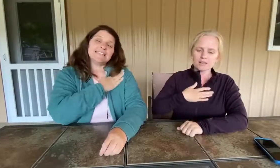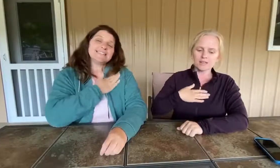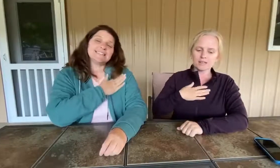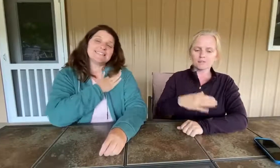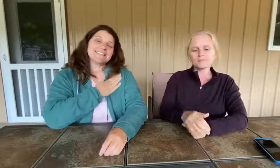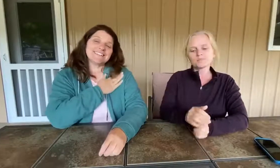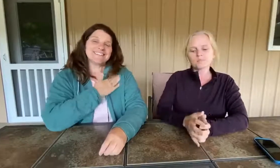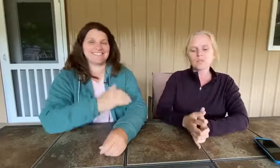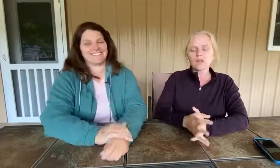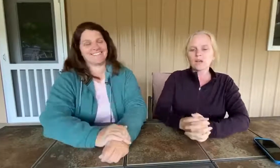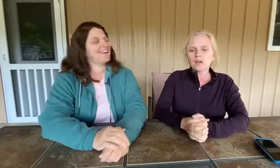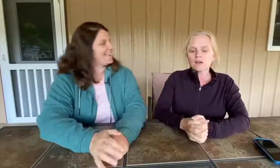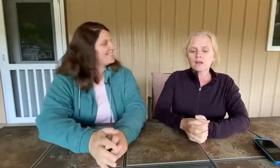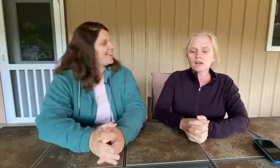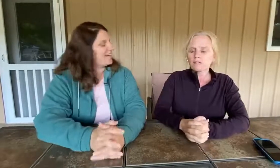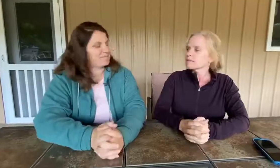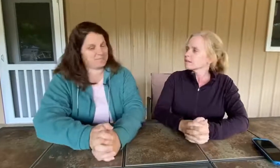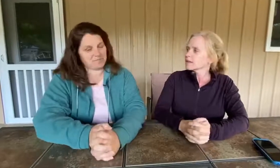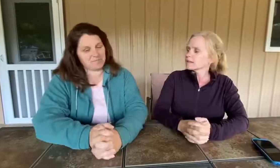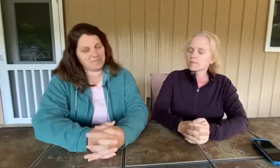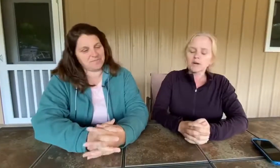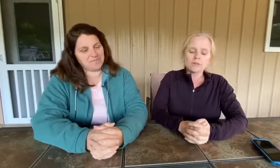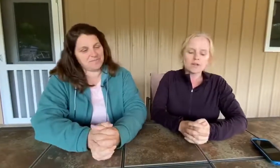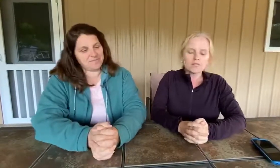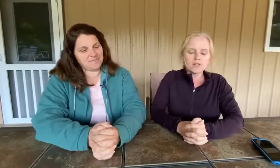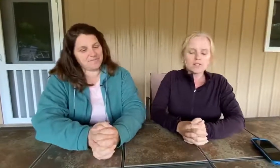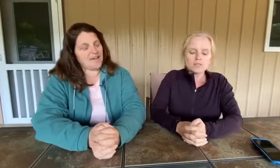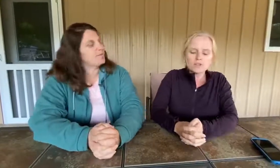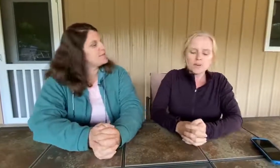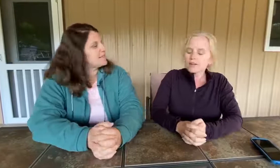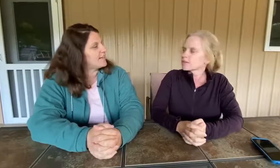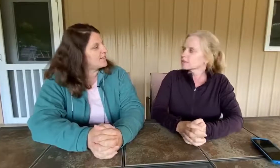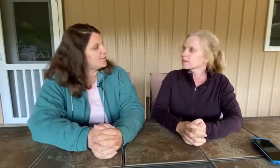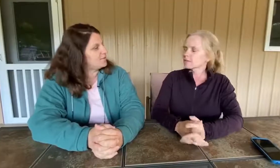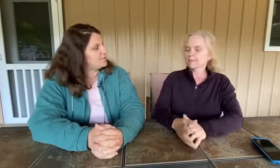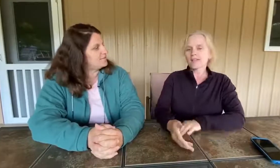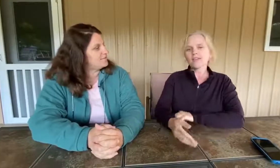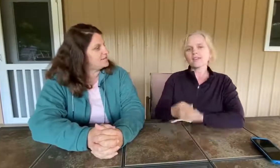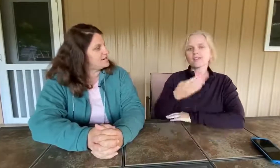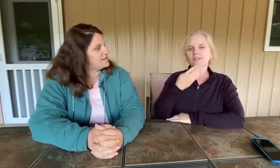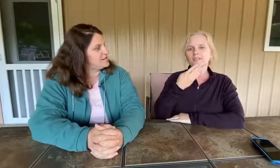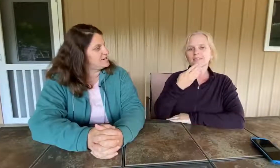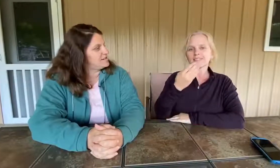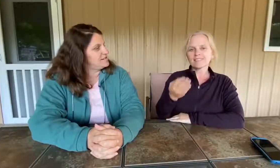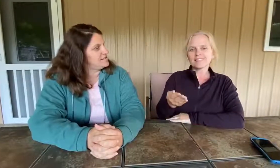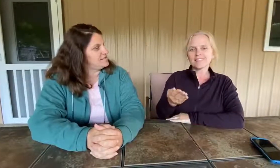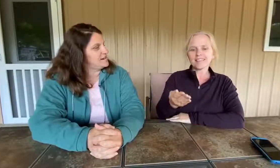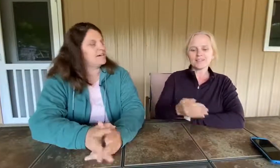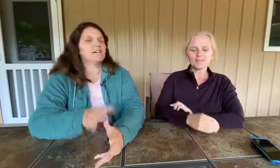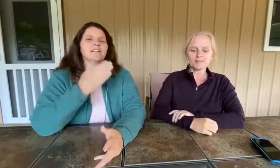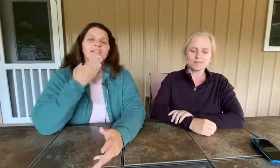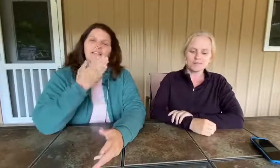please. I like that. Yeah, it is pretty fun to use your manners. How do we say thank you? Thank you. Thank you. Thank